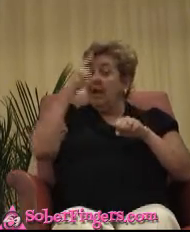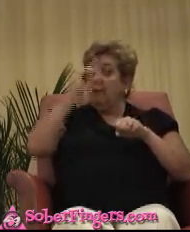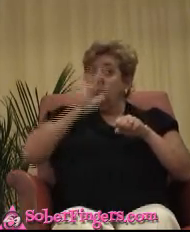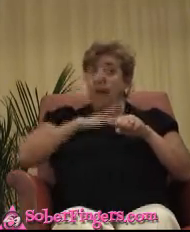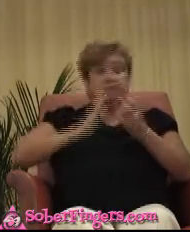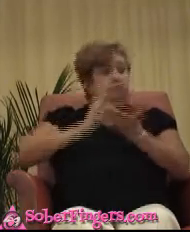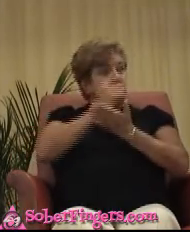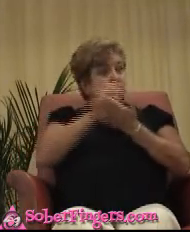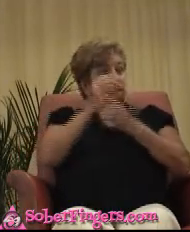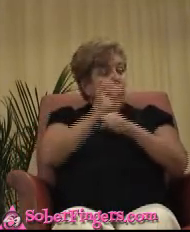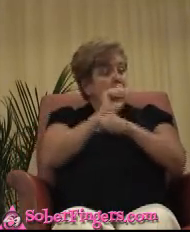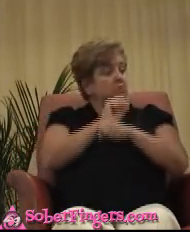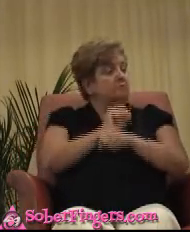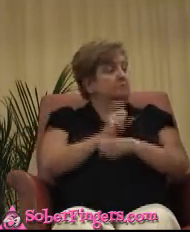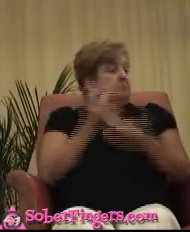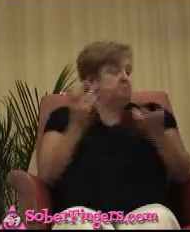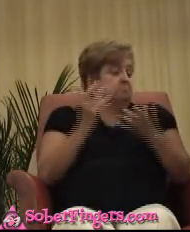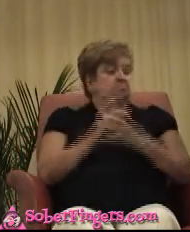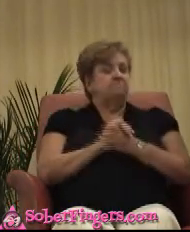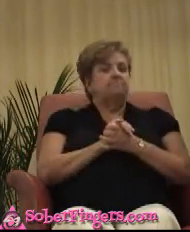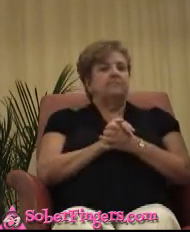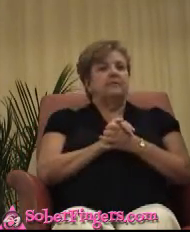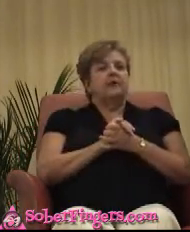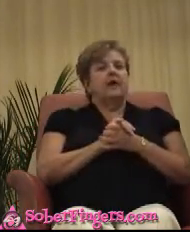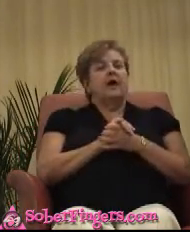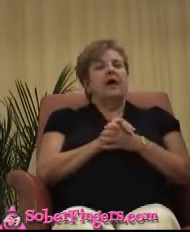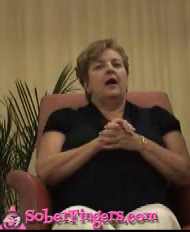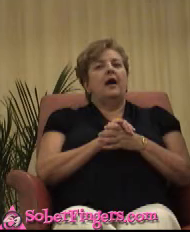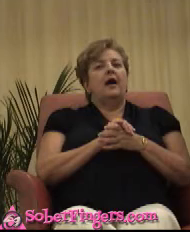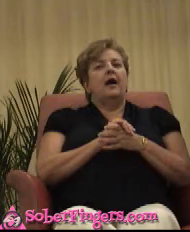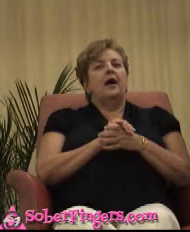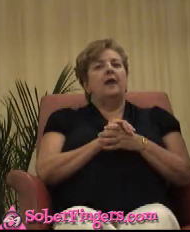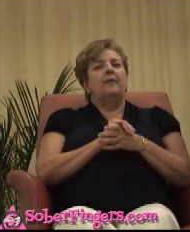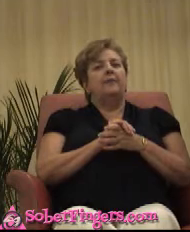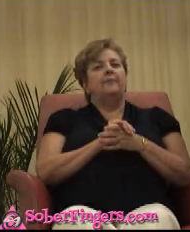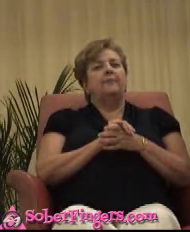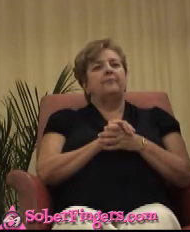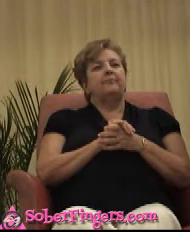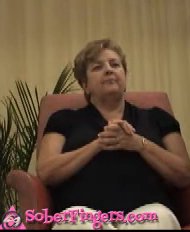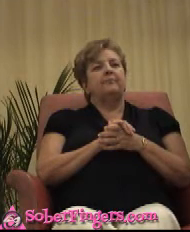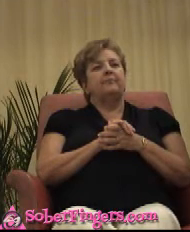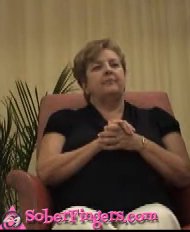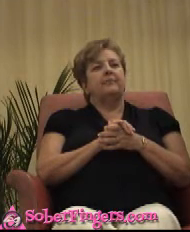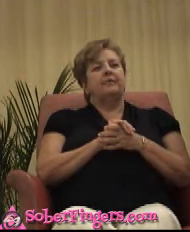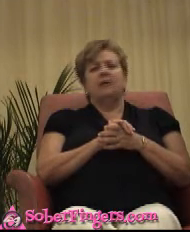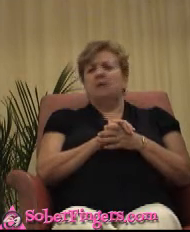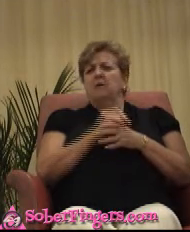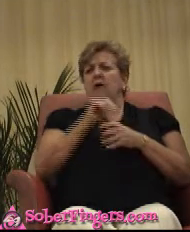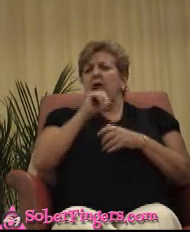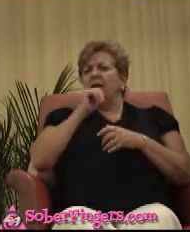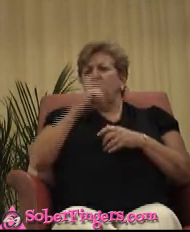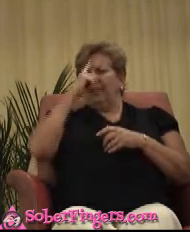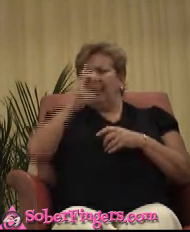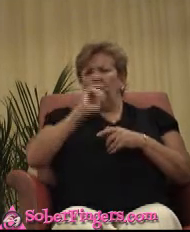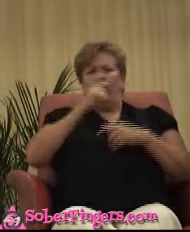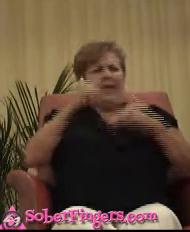And I don't do a lot of editorializing from the podium. I don't believe we have prestigious status in this fellowship. We don't, as far as I am